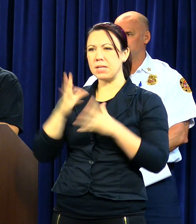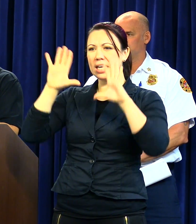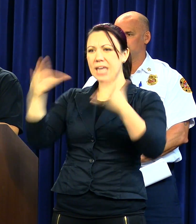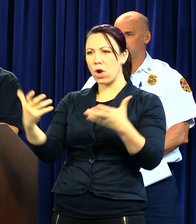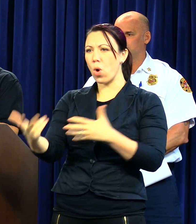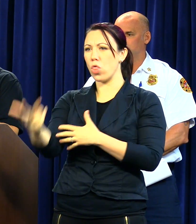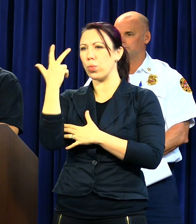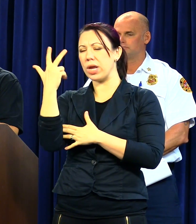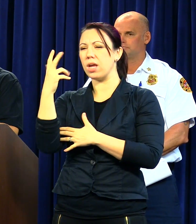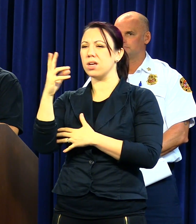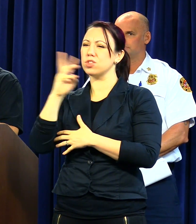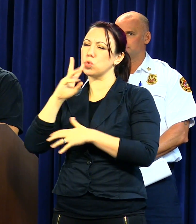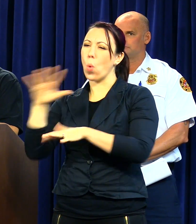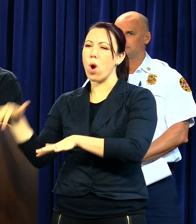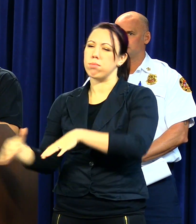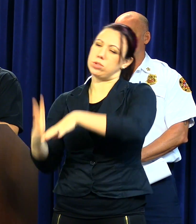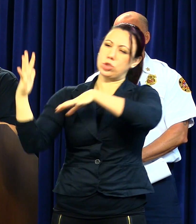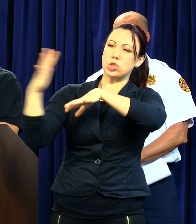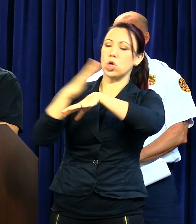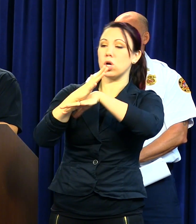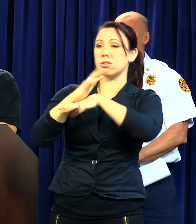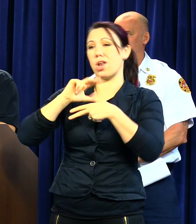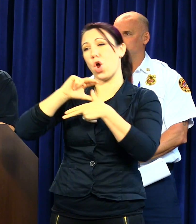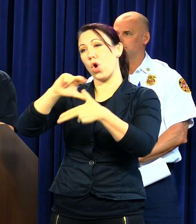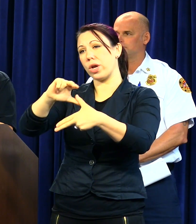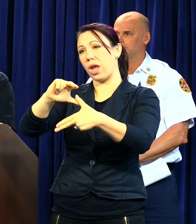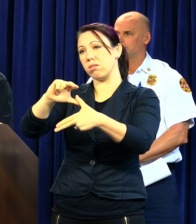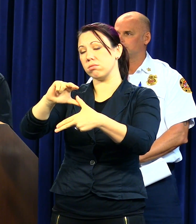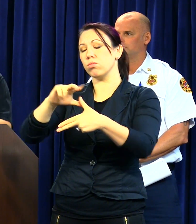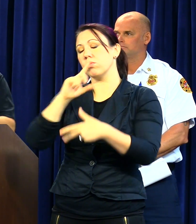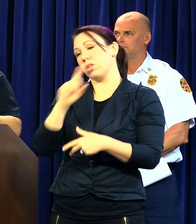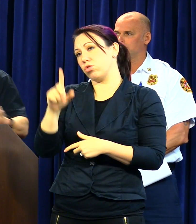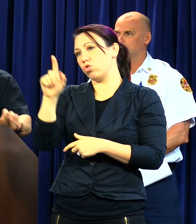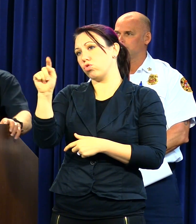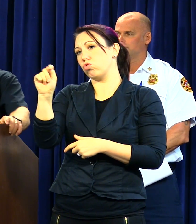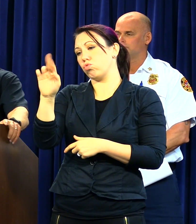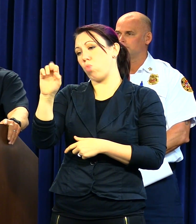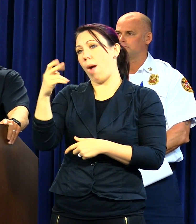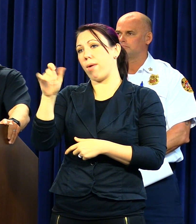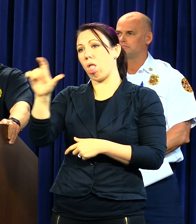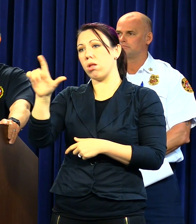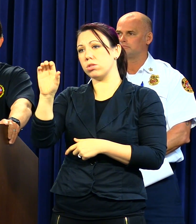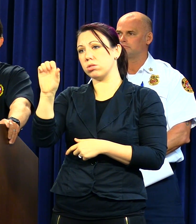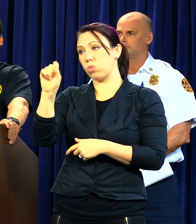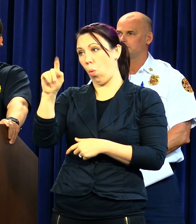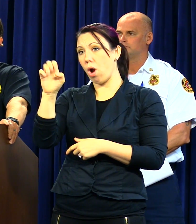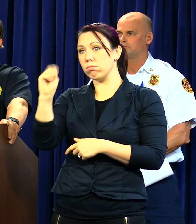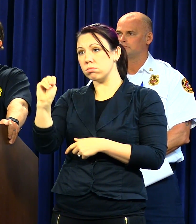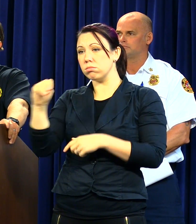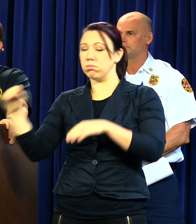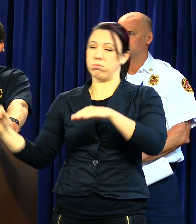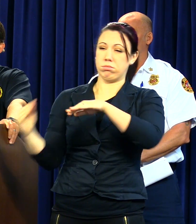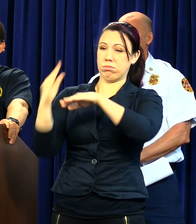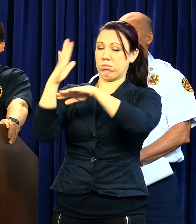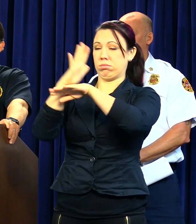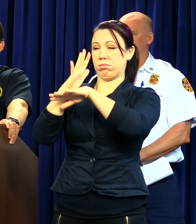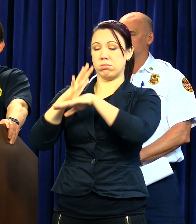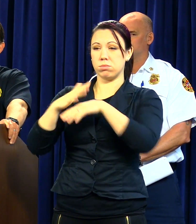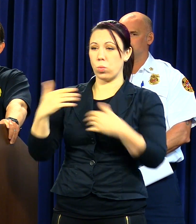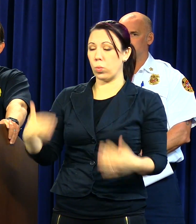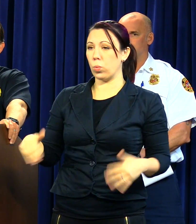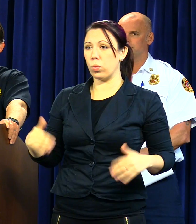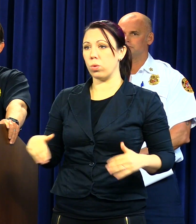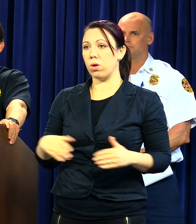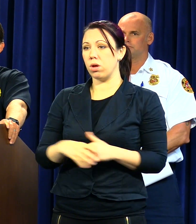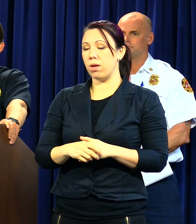3 storm surge in a hurricane. In a tropical storm. Category 3 hurricane storm surge in a tropical storm,